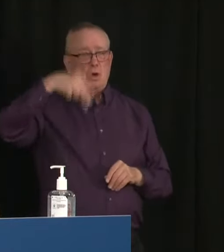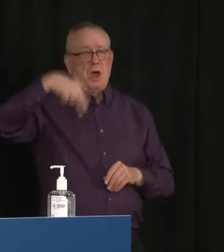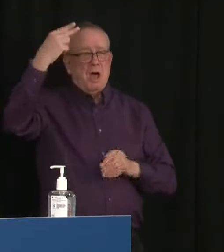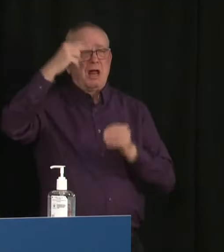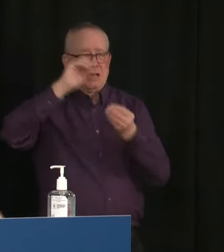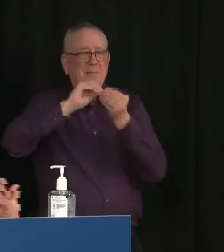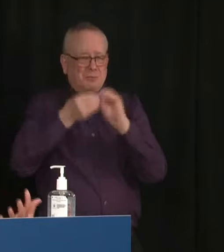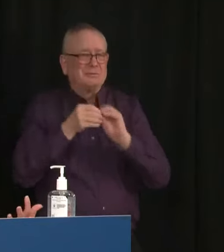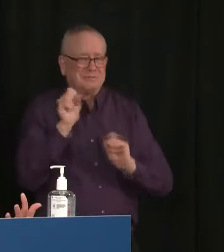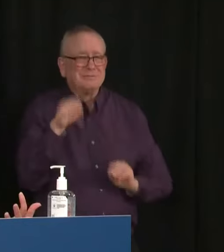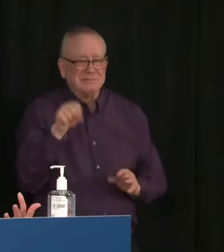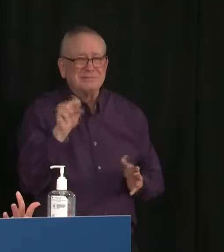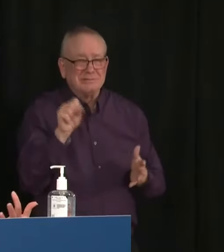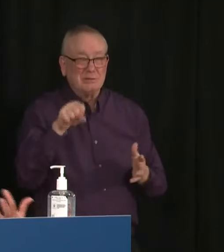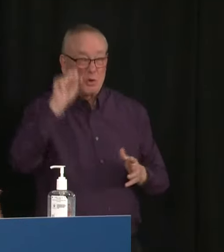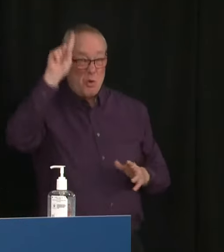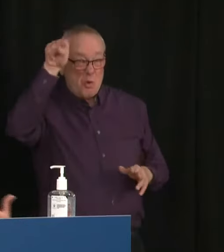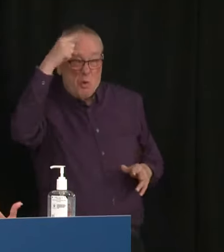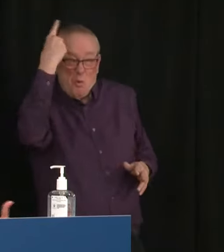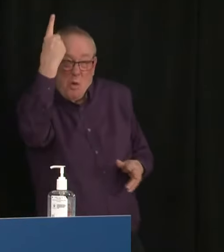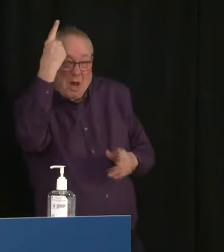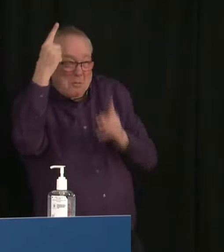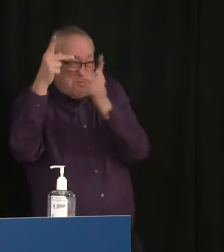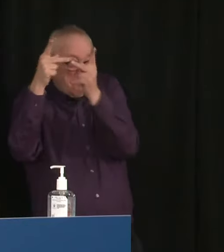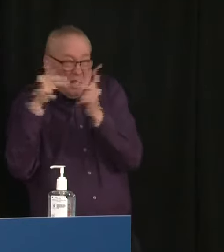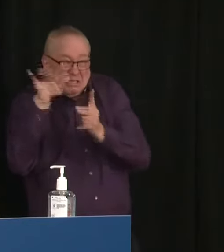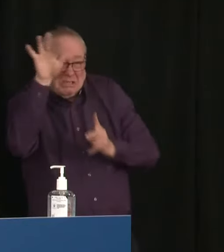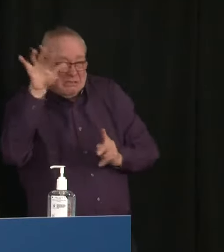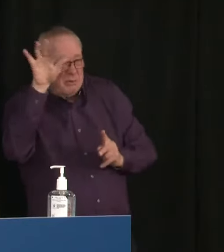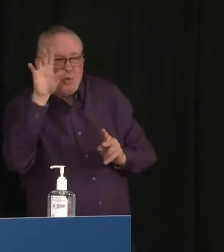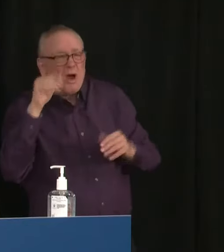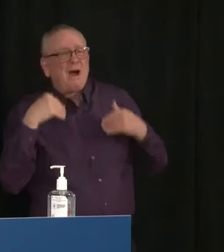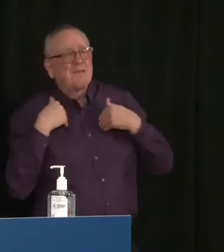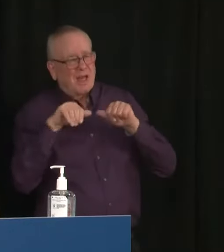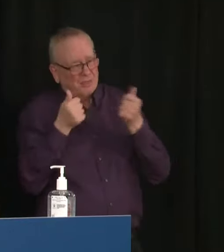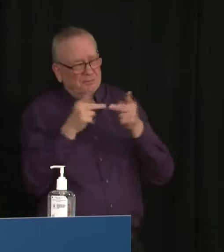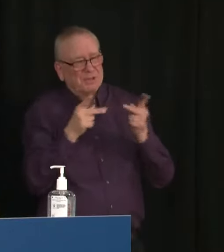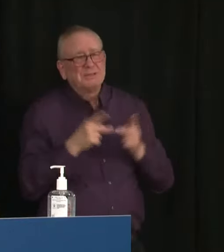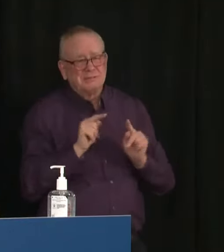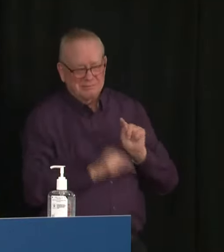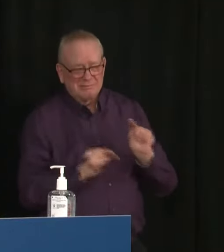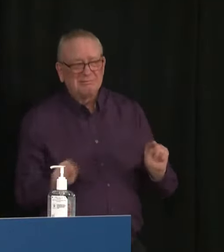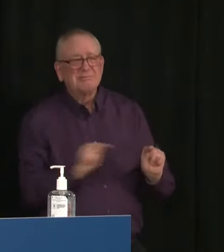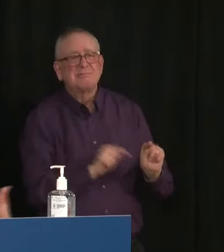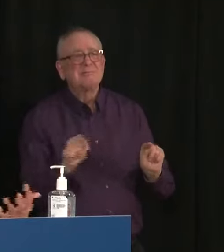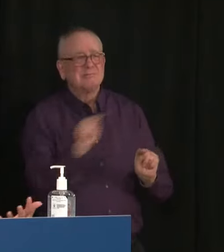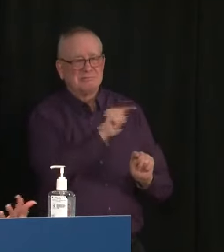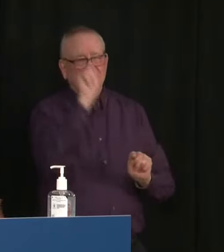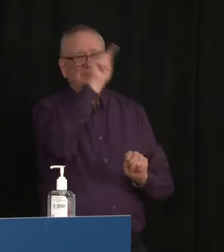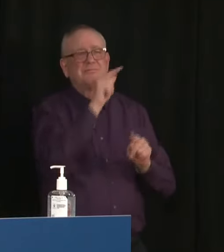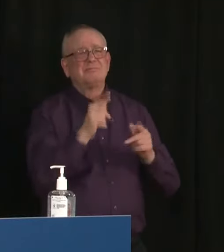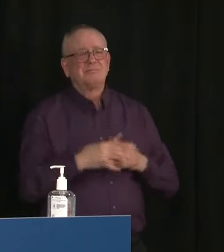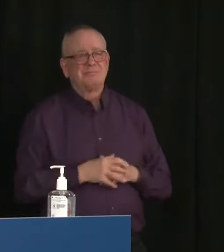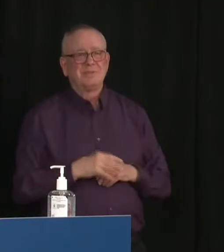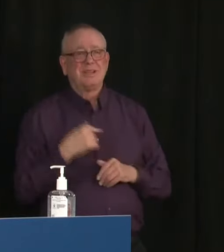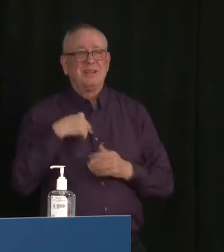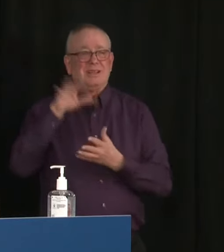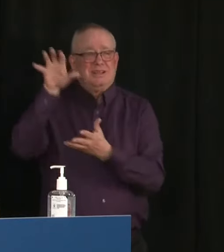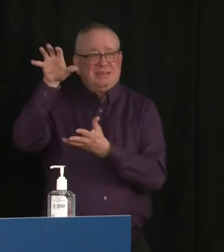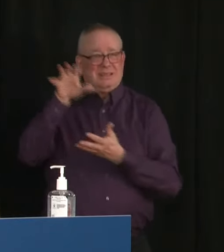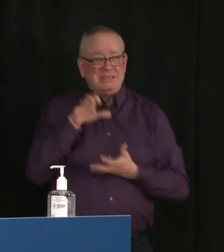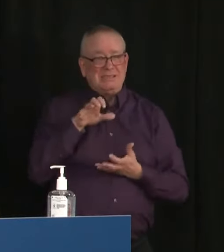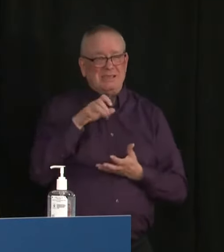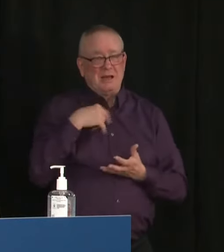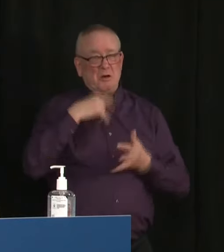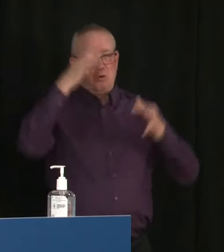high numbers, and whatever policy, if we do make a change, that it would need to apply not just to Fort McMurray, but that we would need to be looking at other areas that